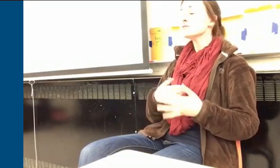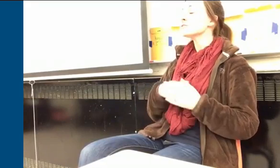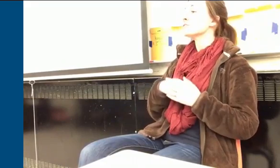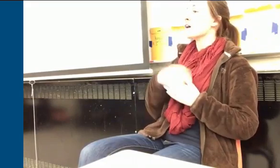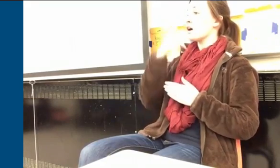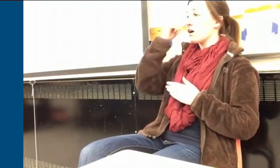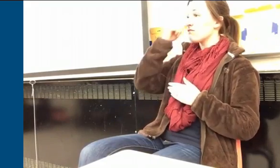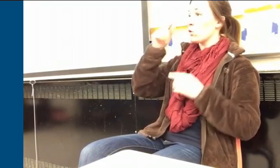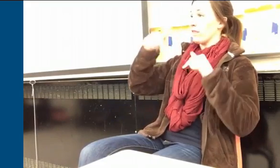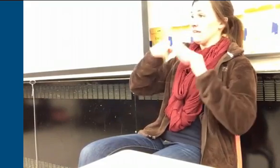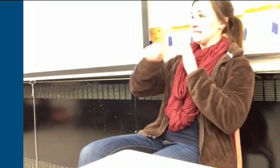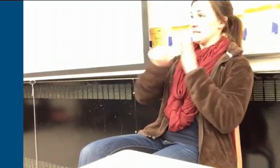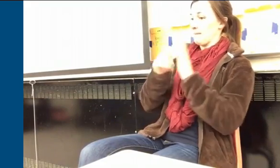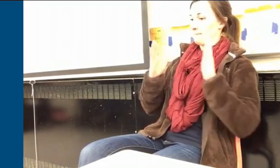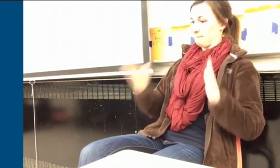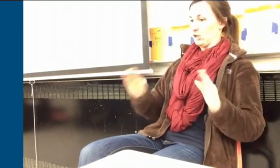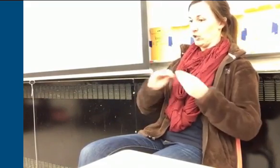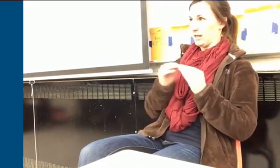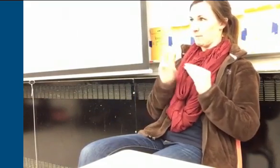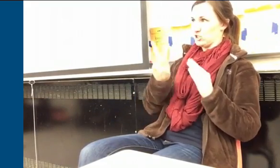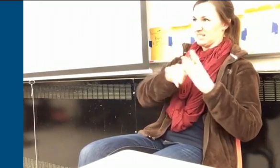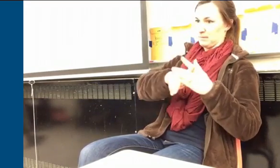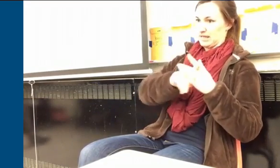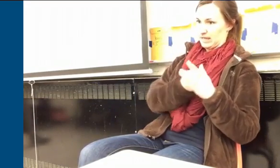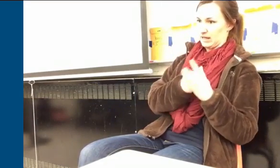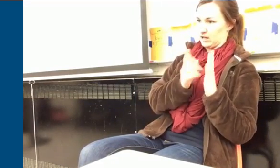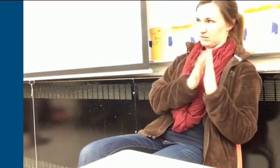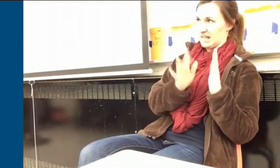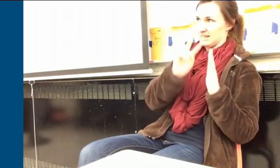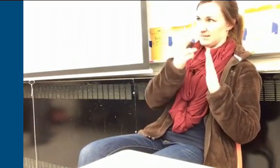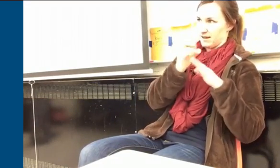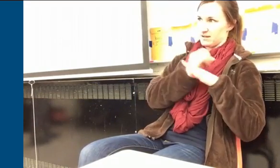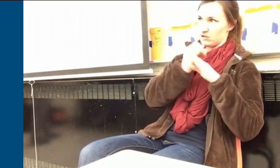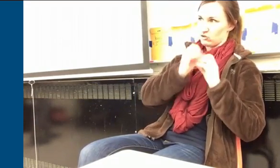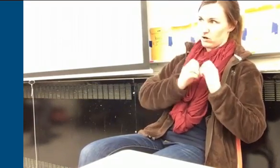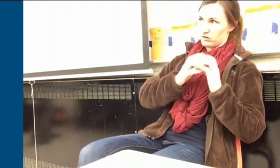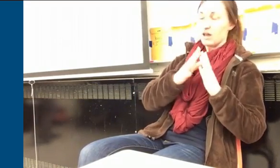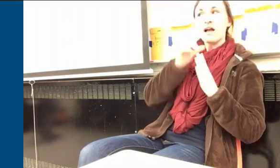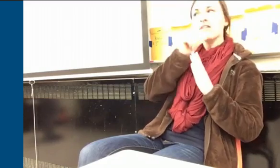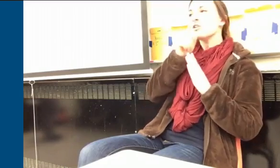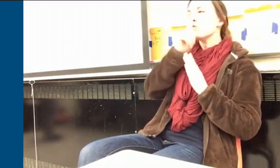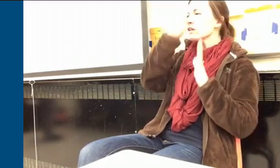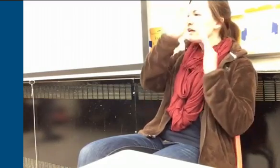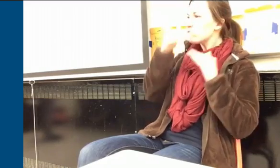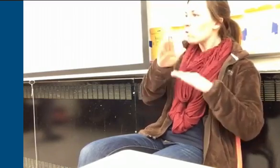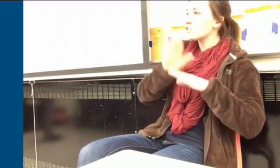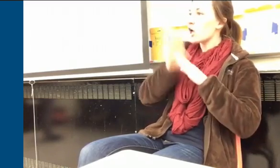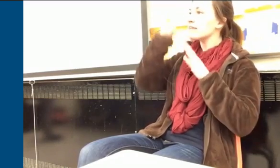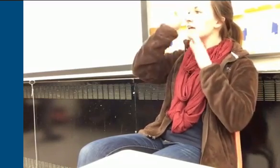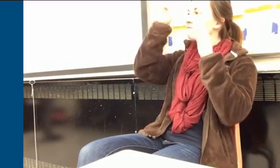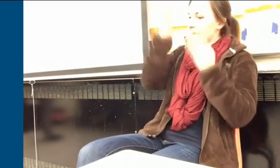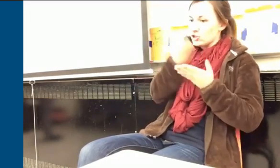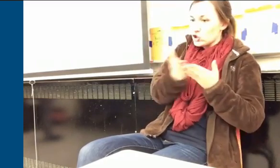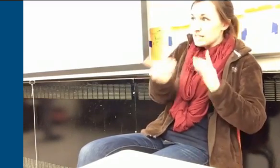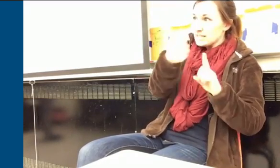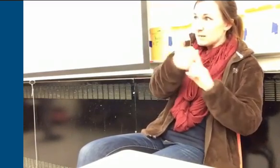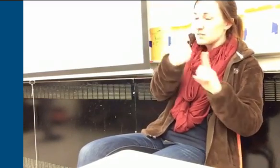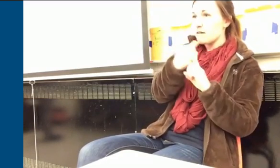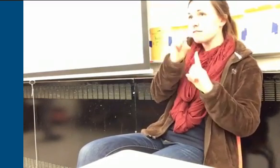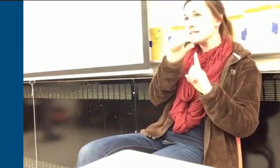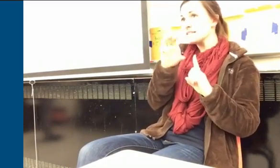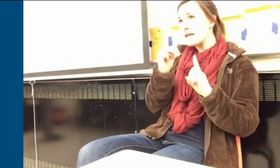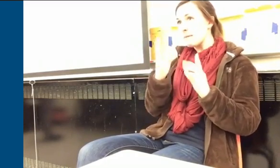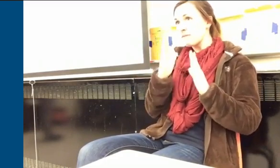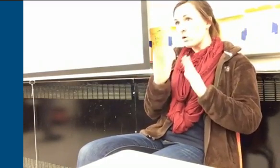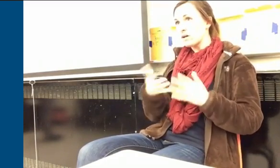for this period 6 beginning. Now, they don't focus as much on the inventions, but they instead, Sam,